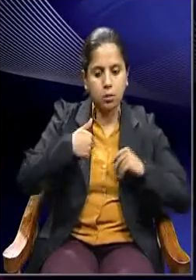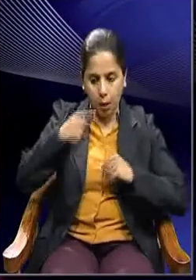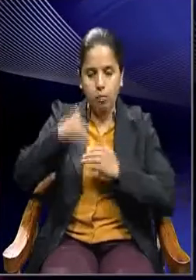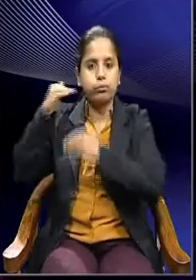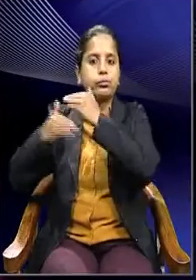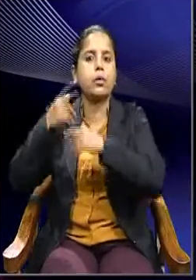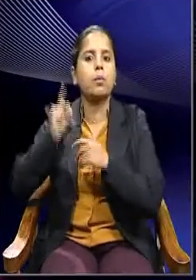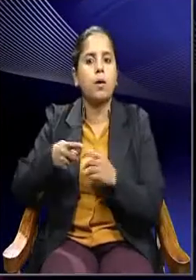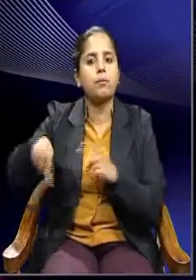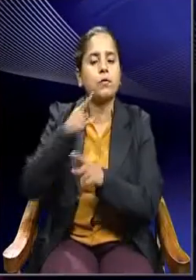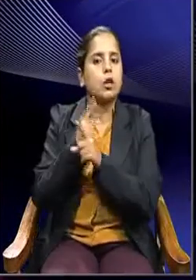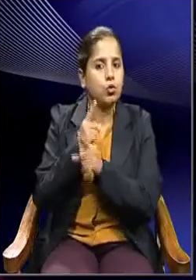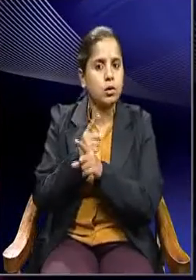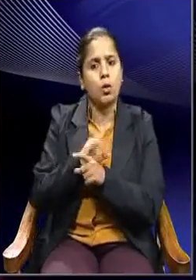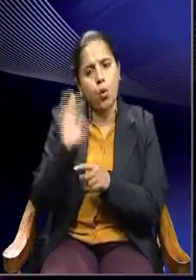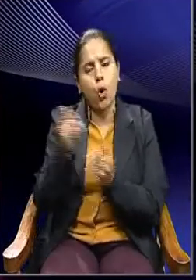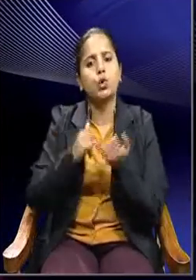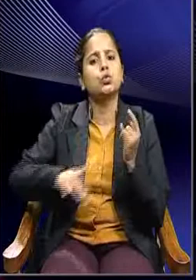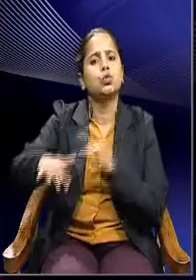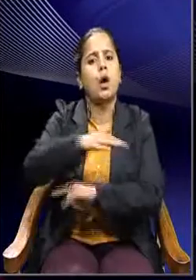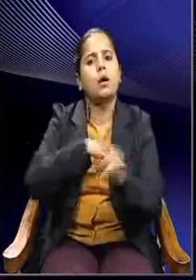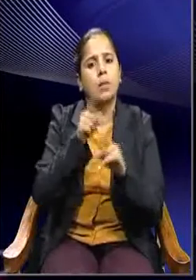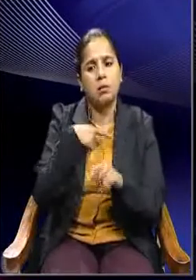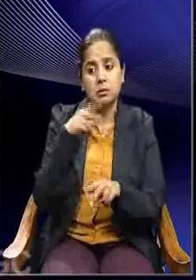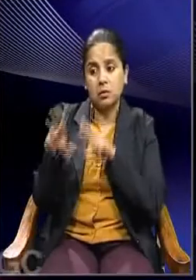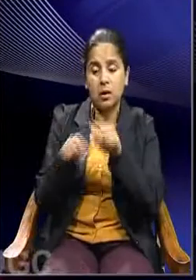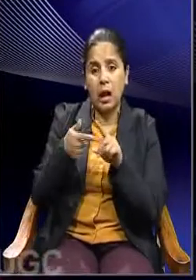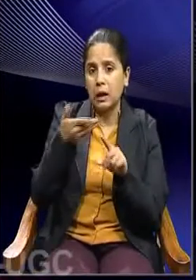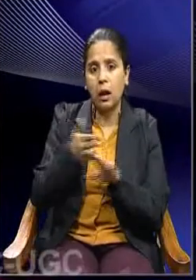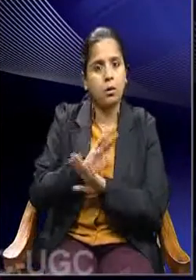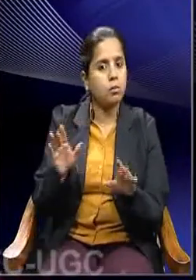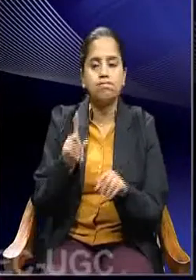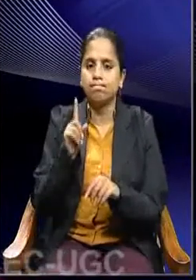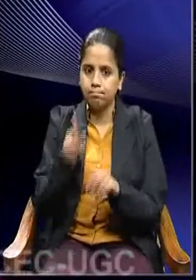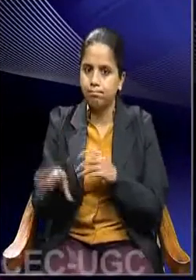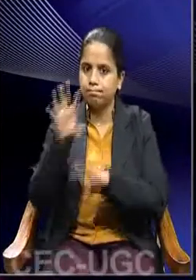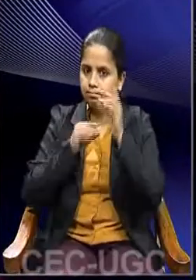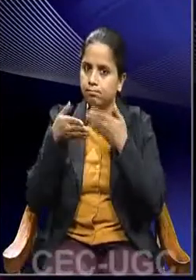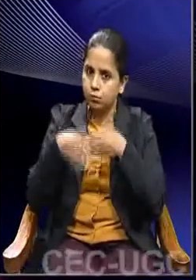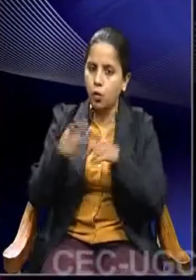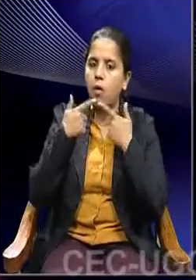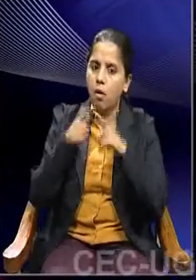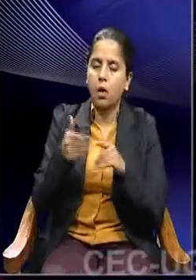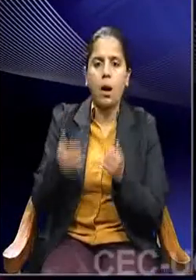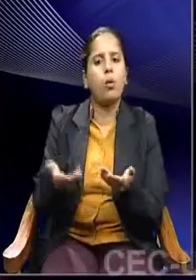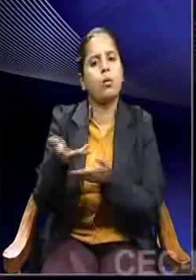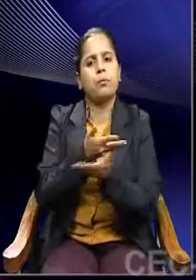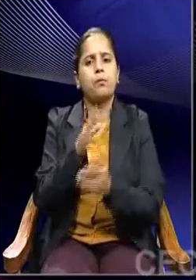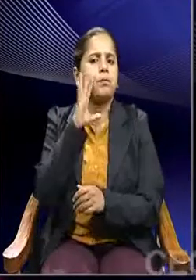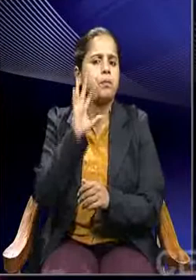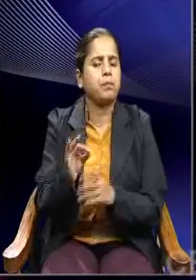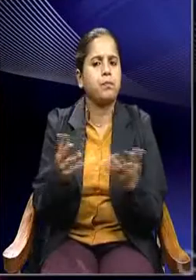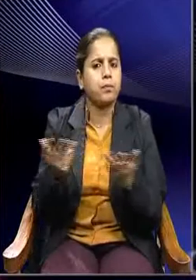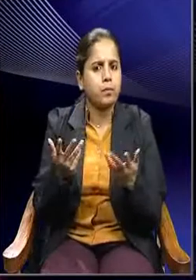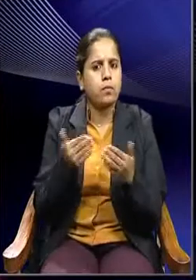of society as a whole. Now with this, we will now discuss the important parts